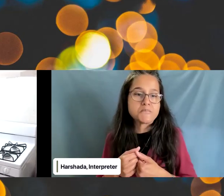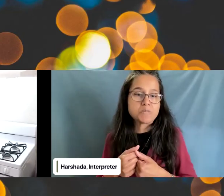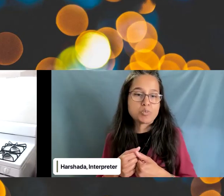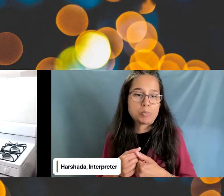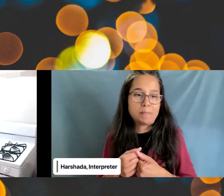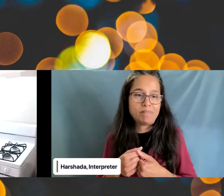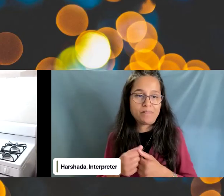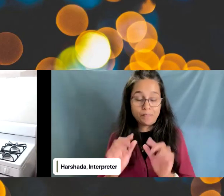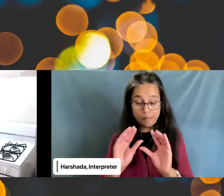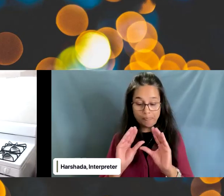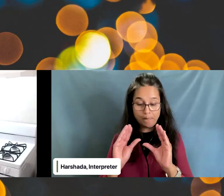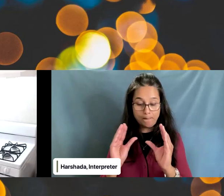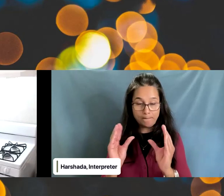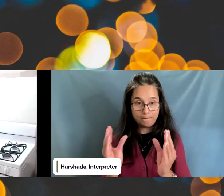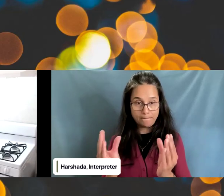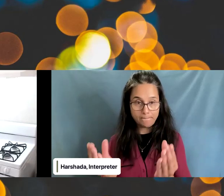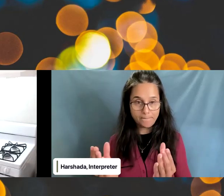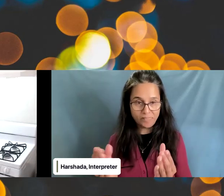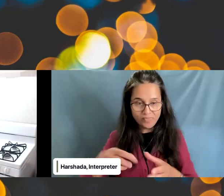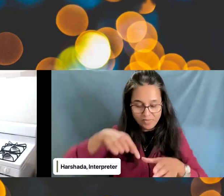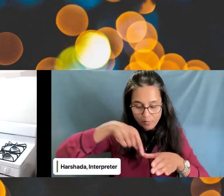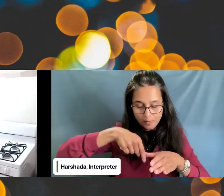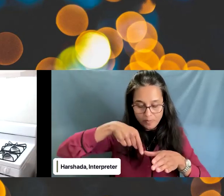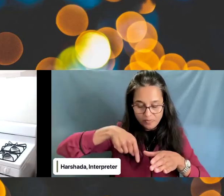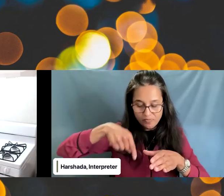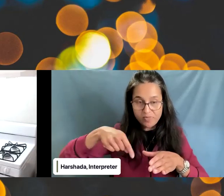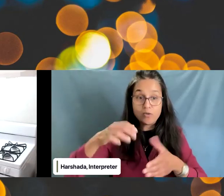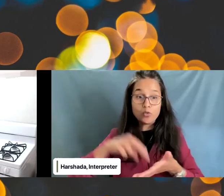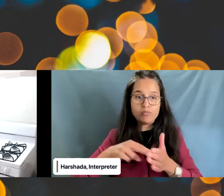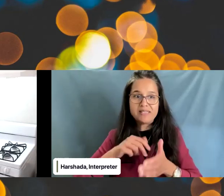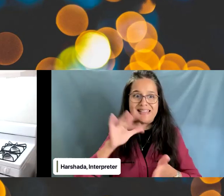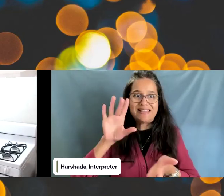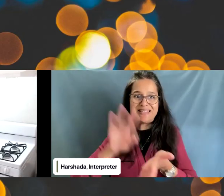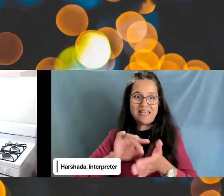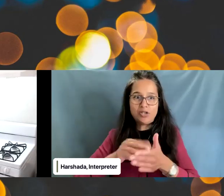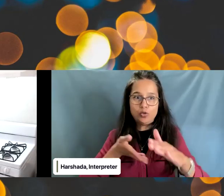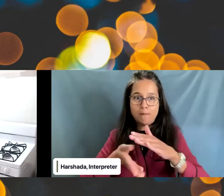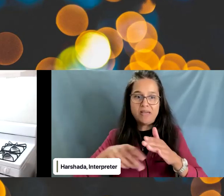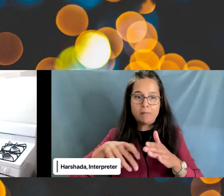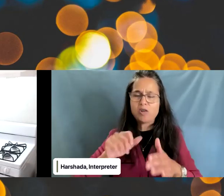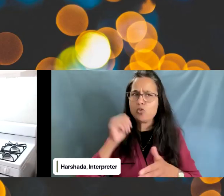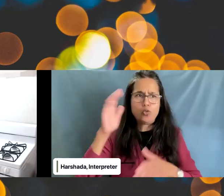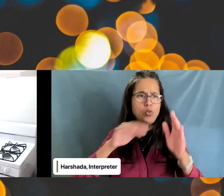around the edge of the crust so it doesn't stick to the baking pan. Don't worry if it crumbles, it's okay.